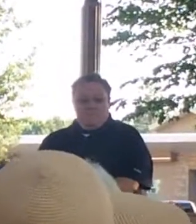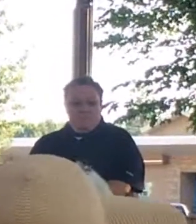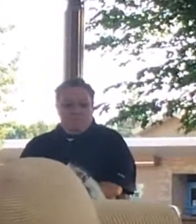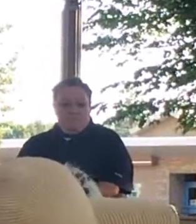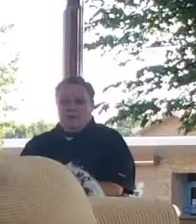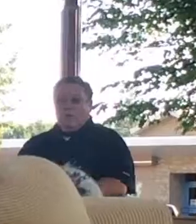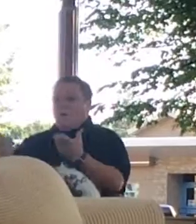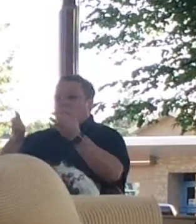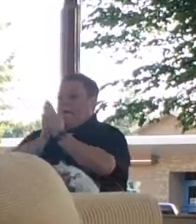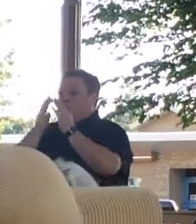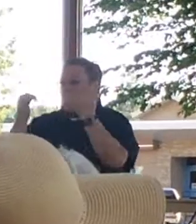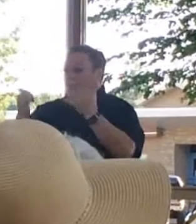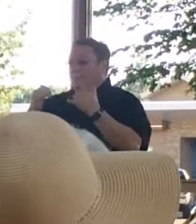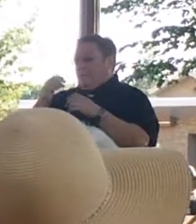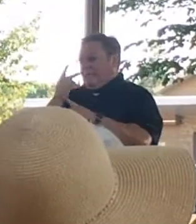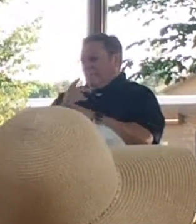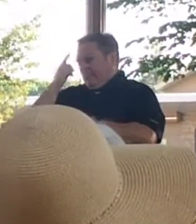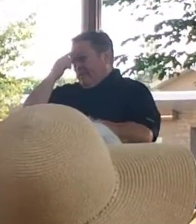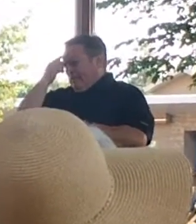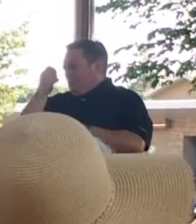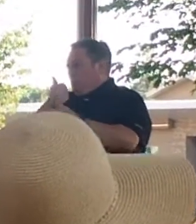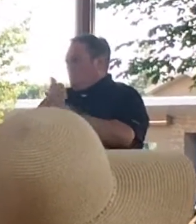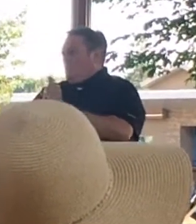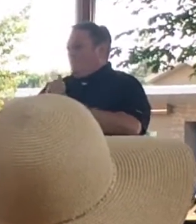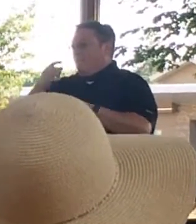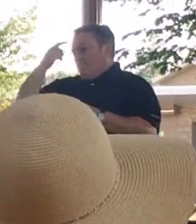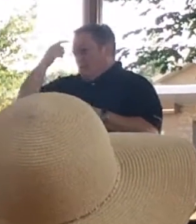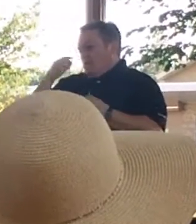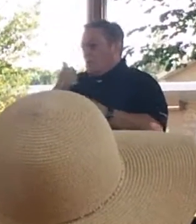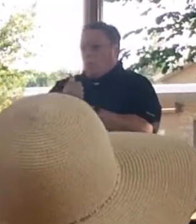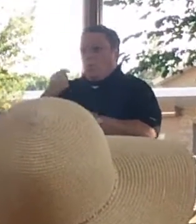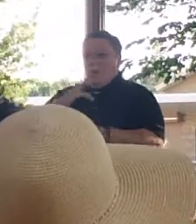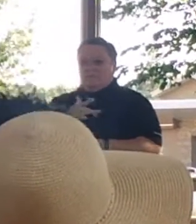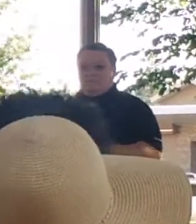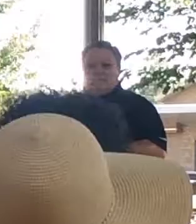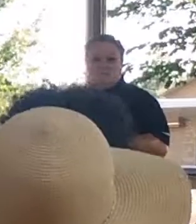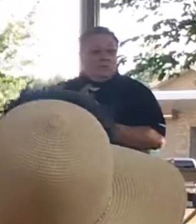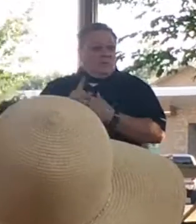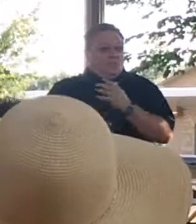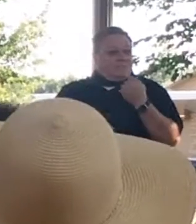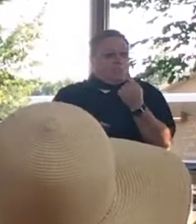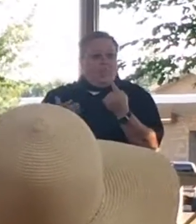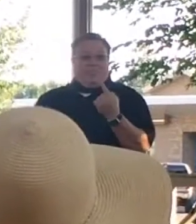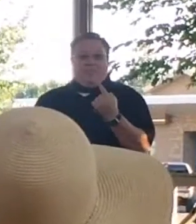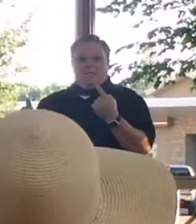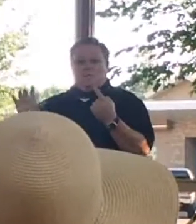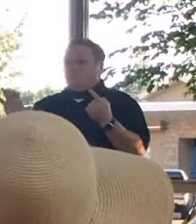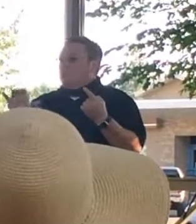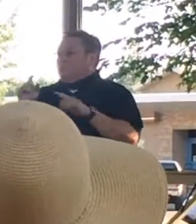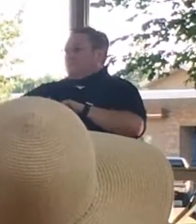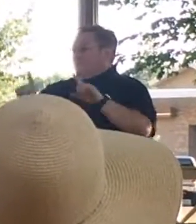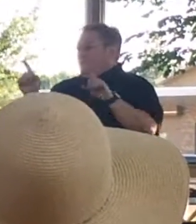want to ask you right now, just be thinking inside your own mind and your own heart, what's one thing that you're going to do